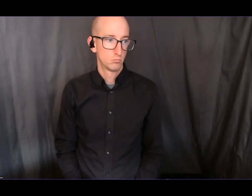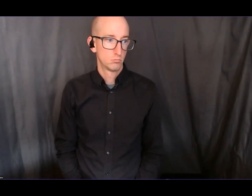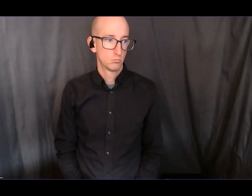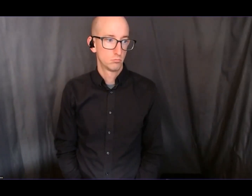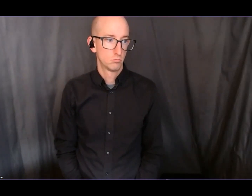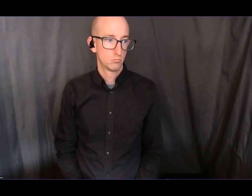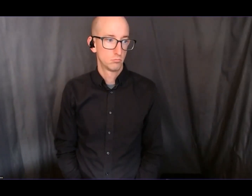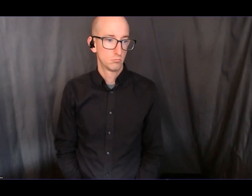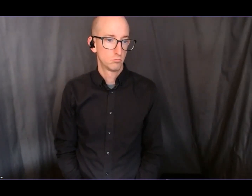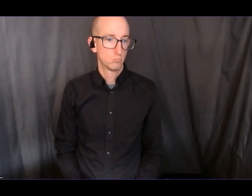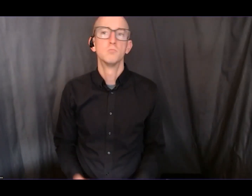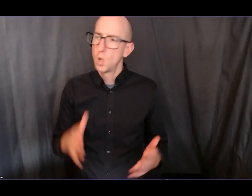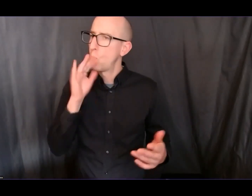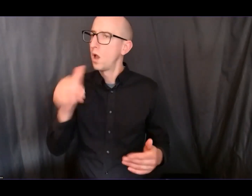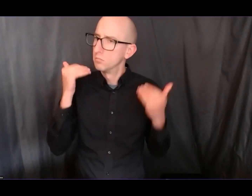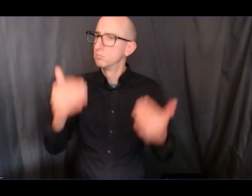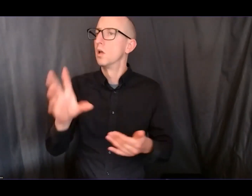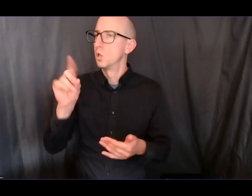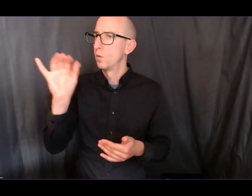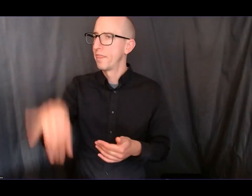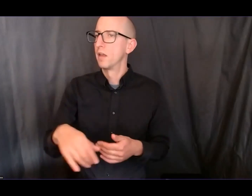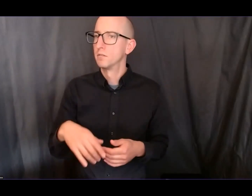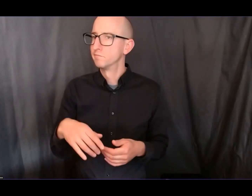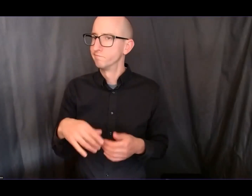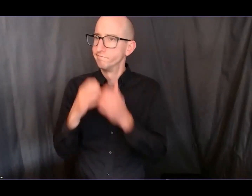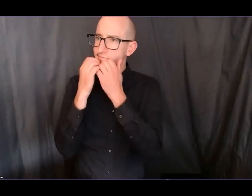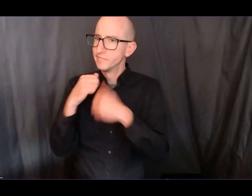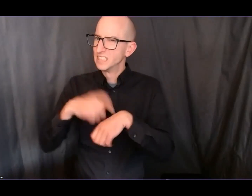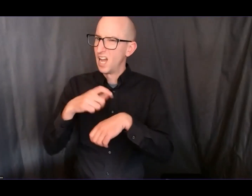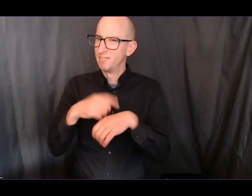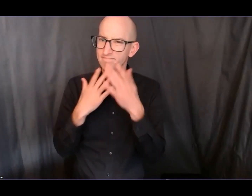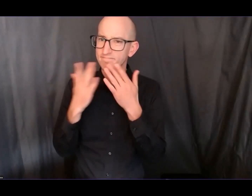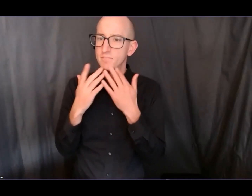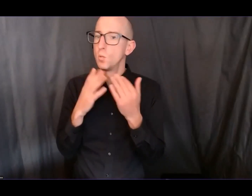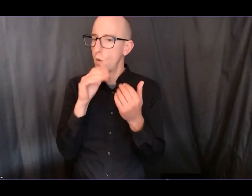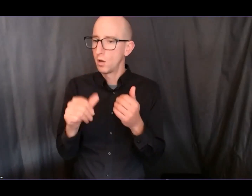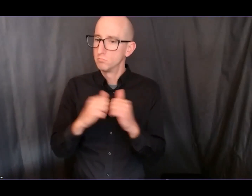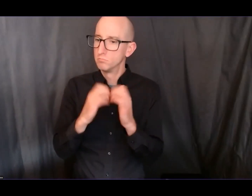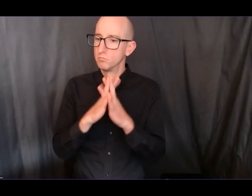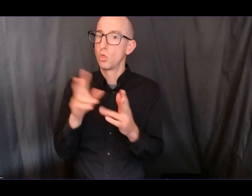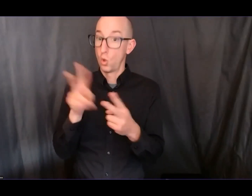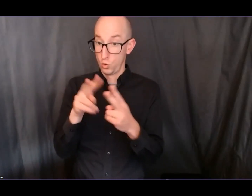So let's do that just in the interest of time. Let's do those 2 work groups.